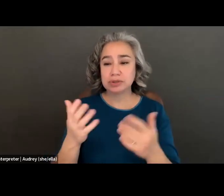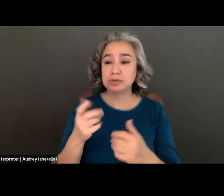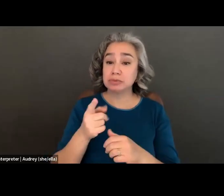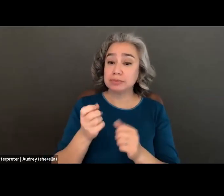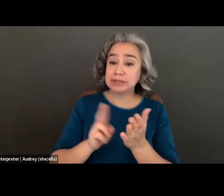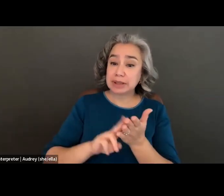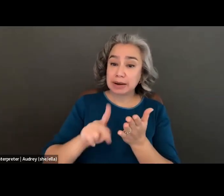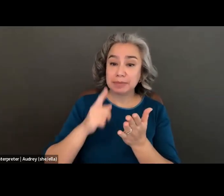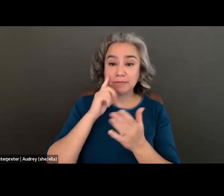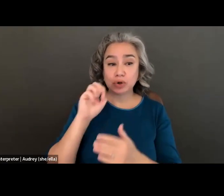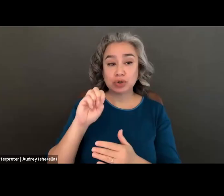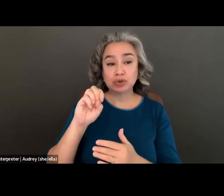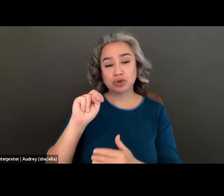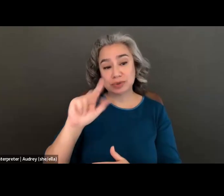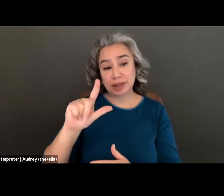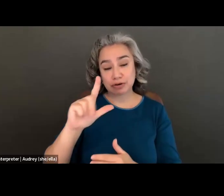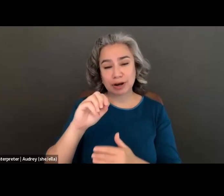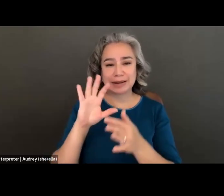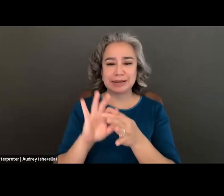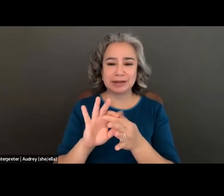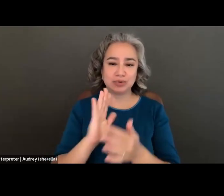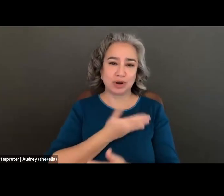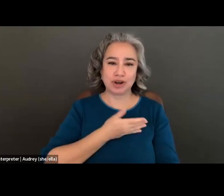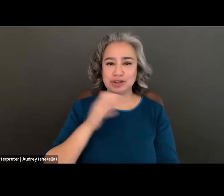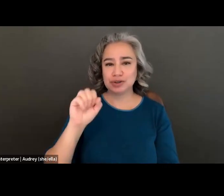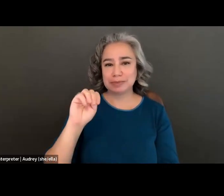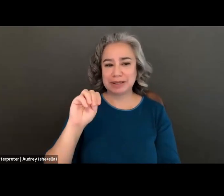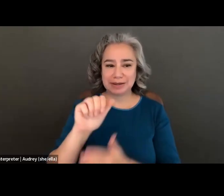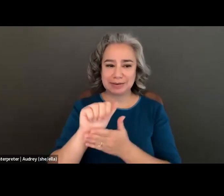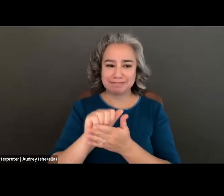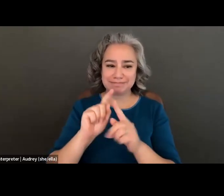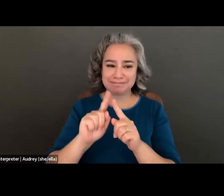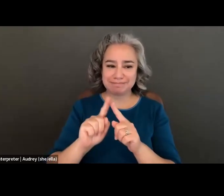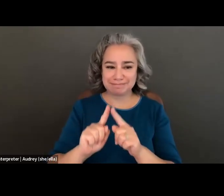up for our newsletter, and link to our social media accounts.